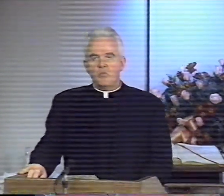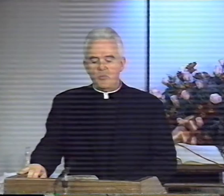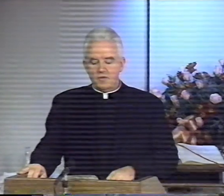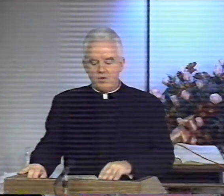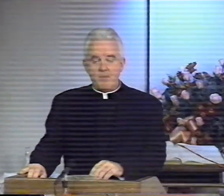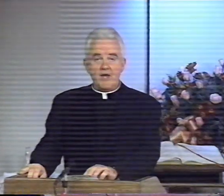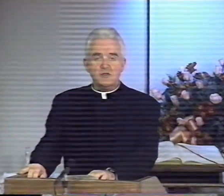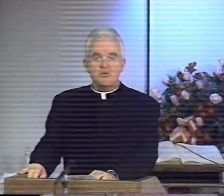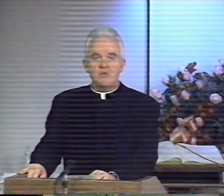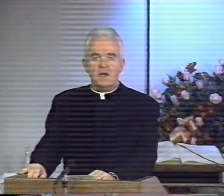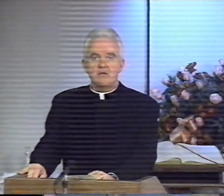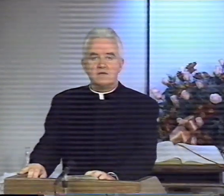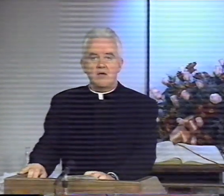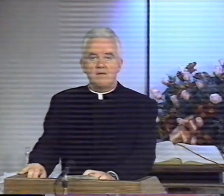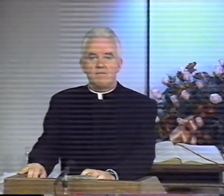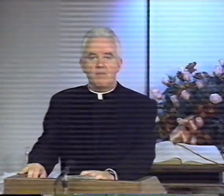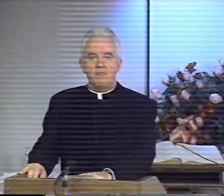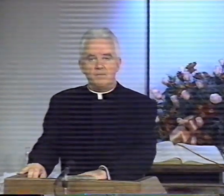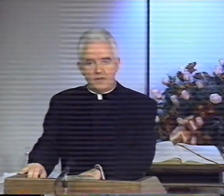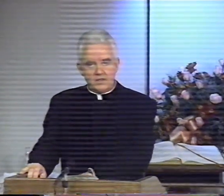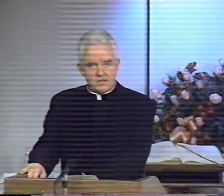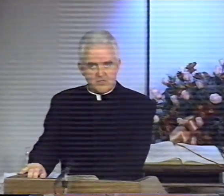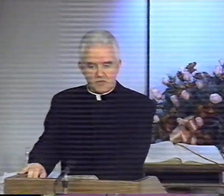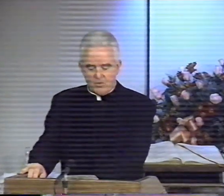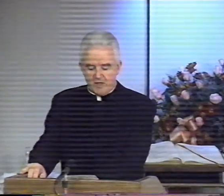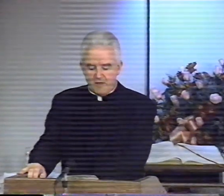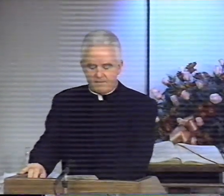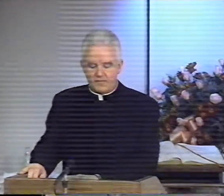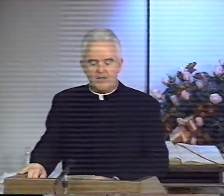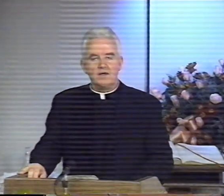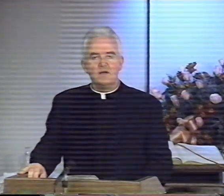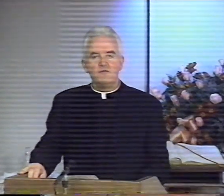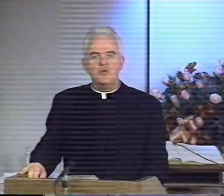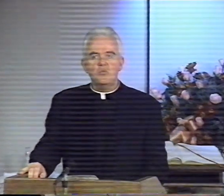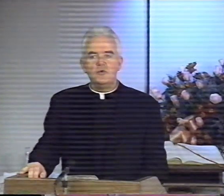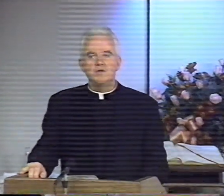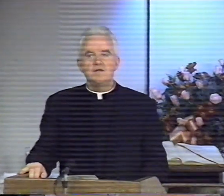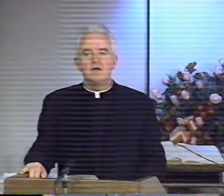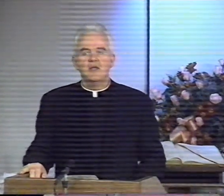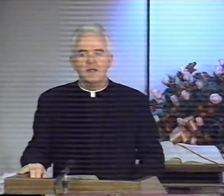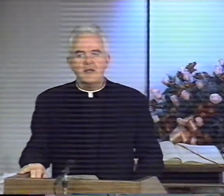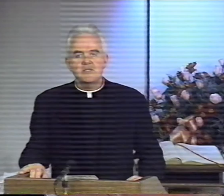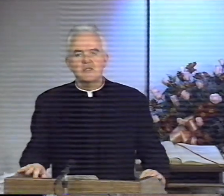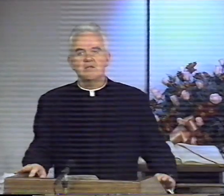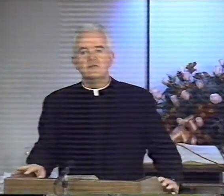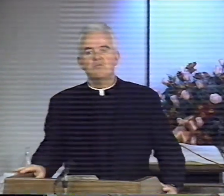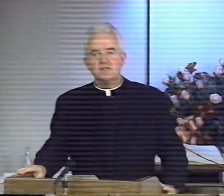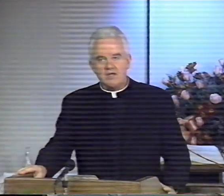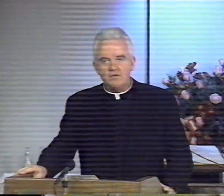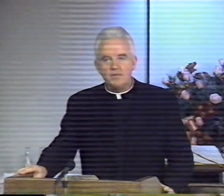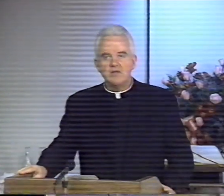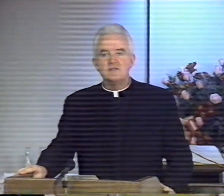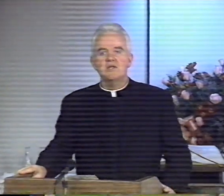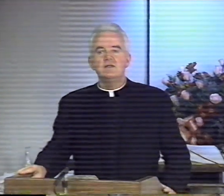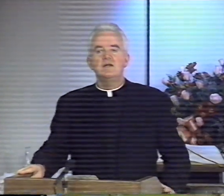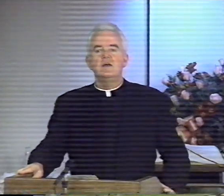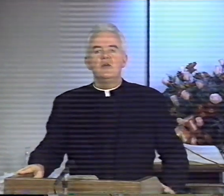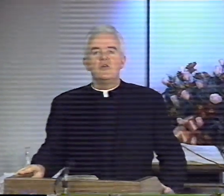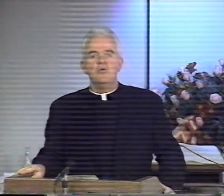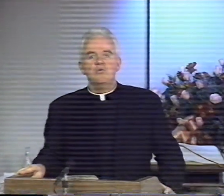would remind you that the bulletins are ready, and if you would like to receive a bulletin, you